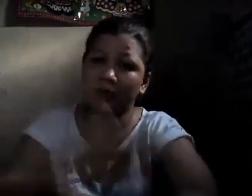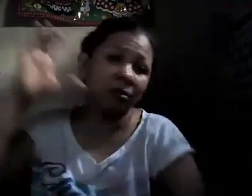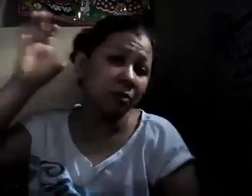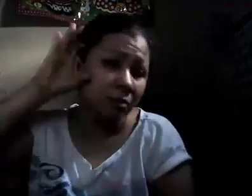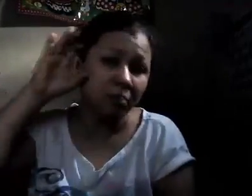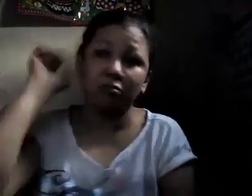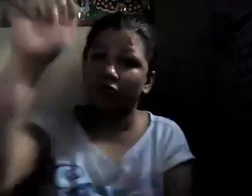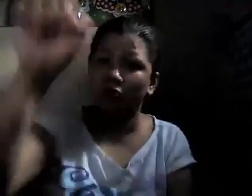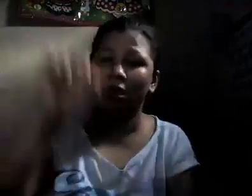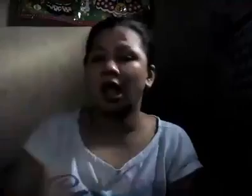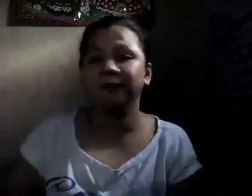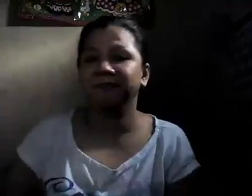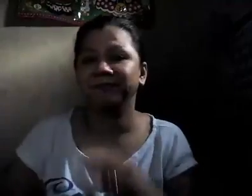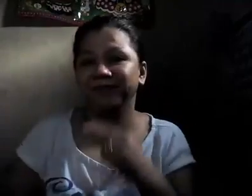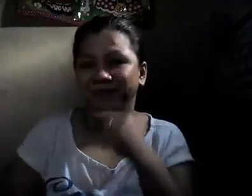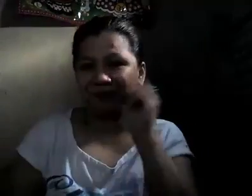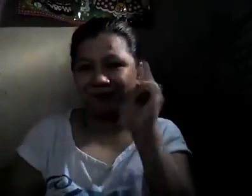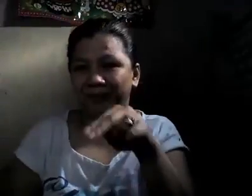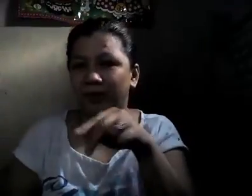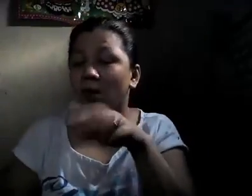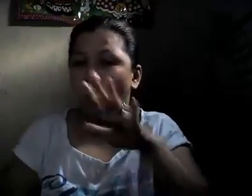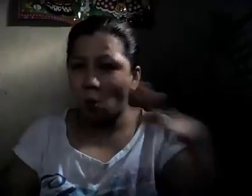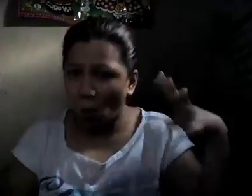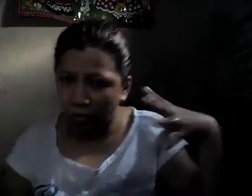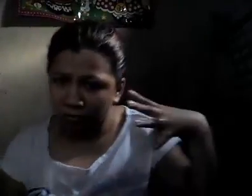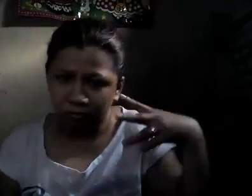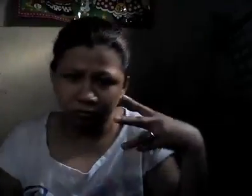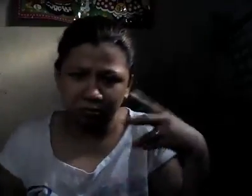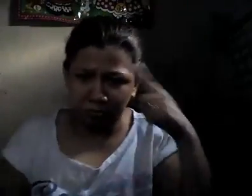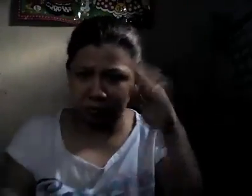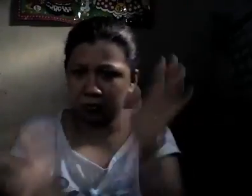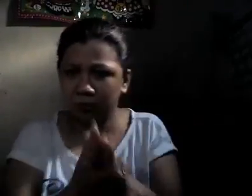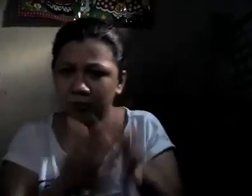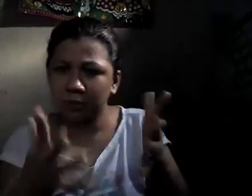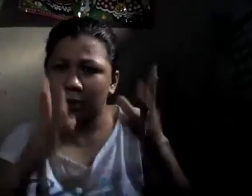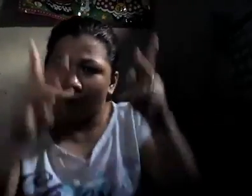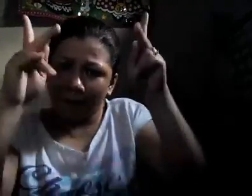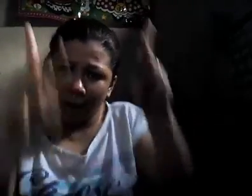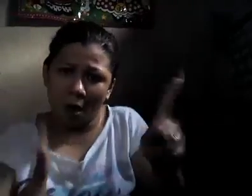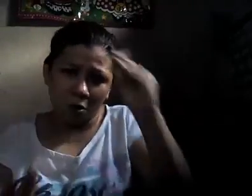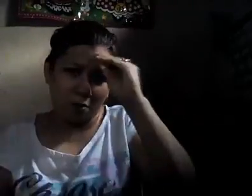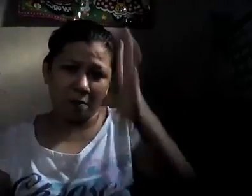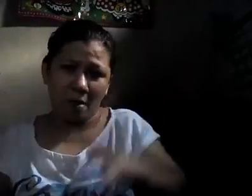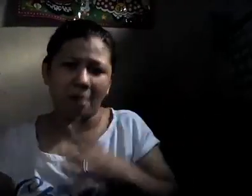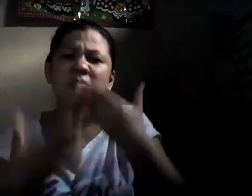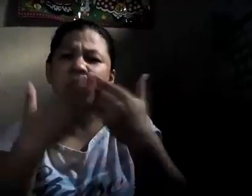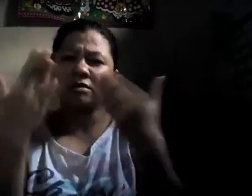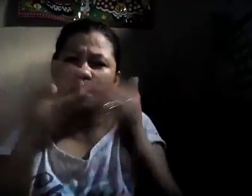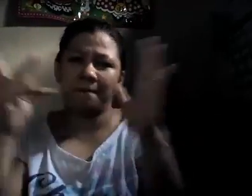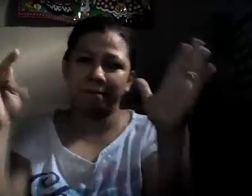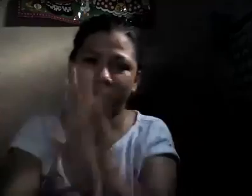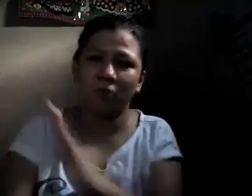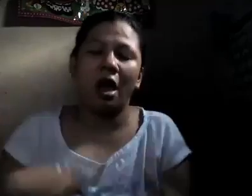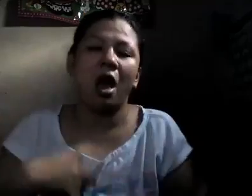Oh! Ano ba naman? Susay! Bato, bato! Oh! Bagyo, para bahain yung bato mo na yan. Di po, Ivo. Yo!